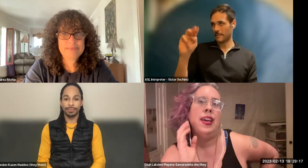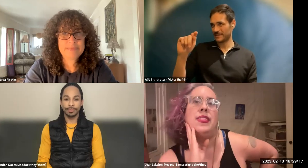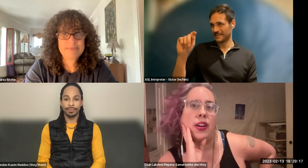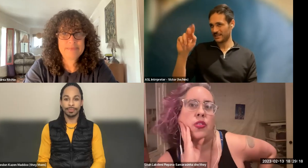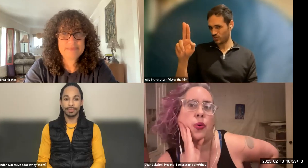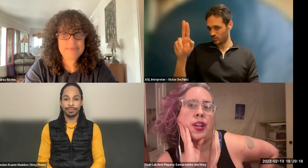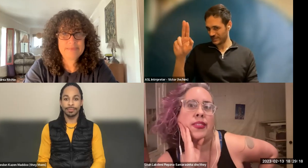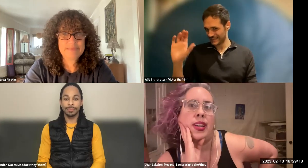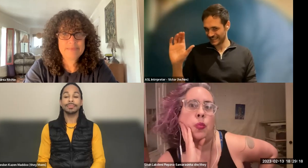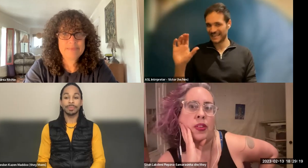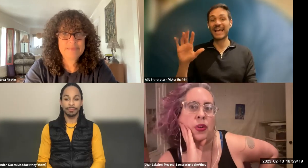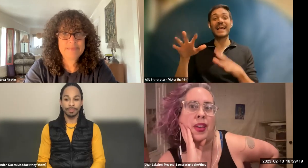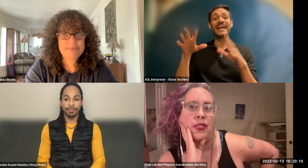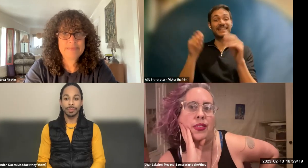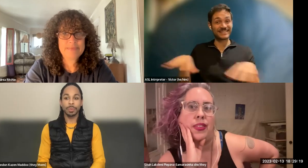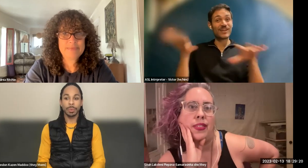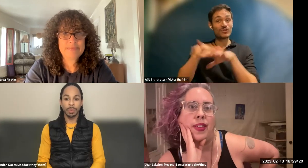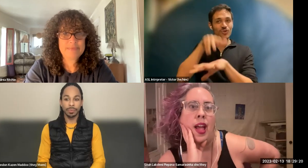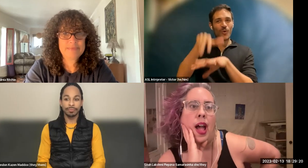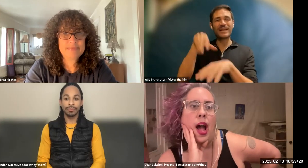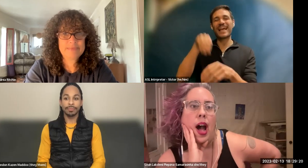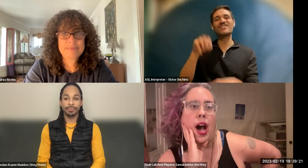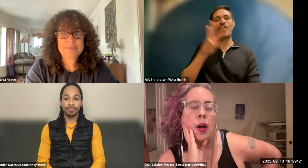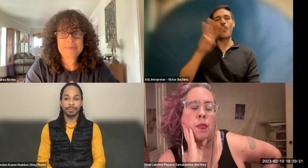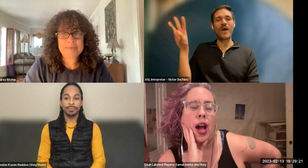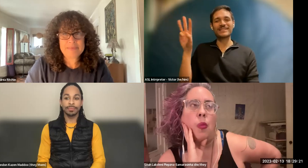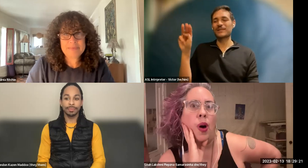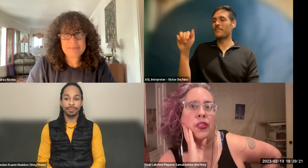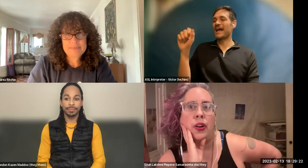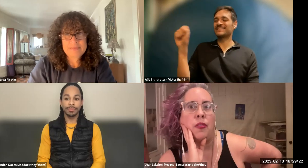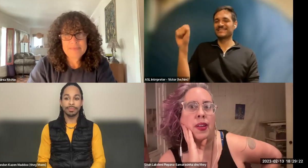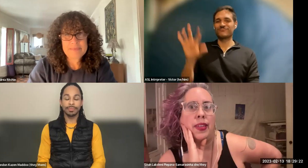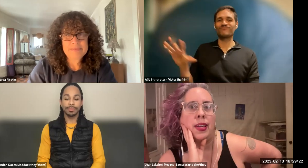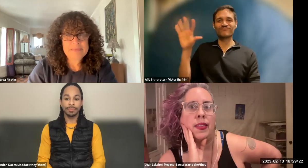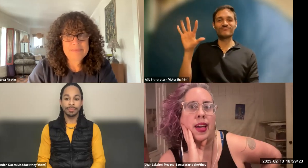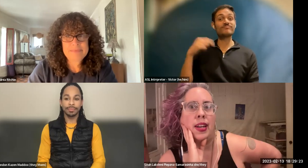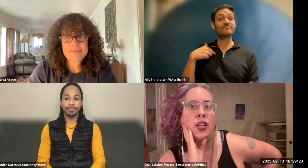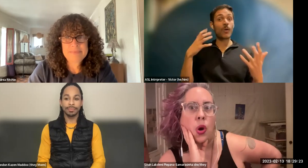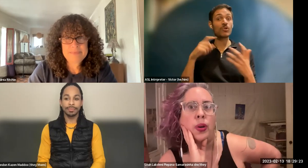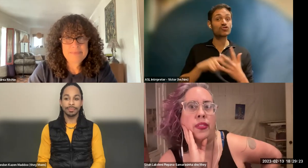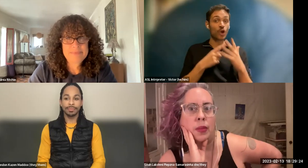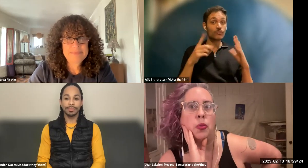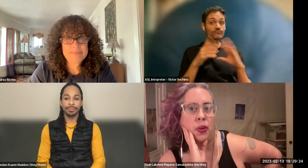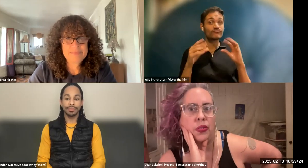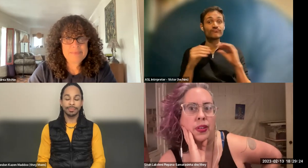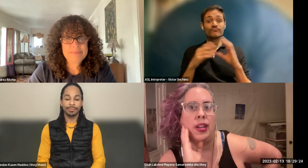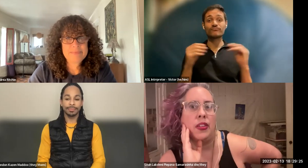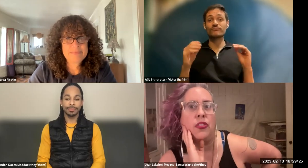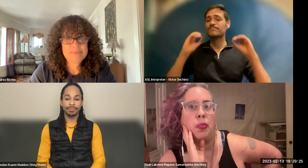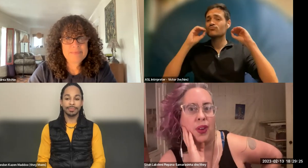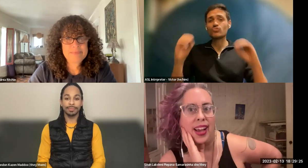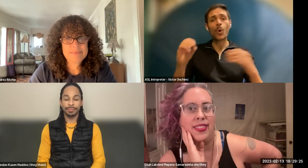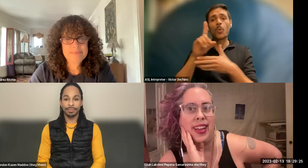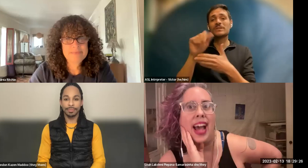P-O-C-U-M-T-U-C, territories in Western Massachusetts. I want to start off by saying that no disabled person